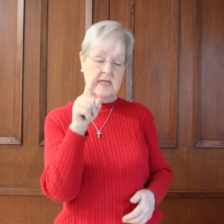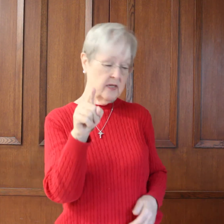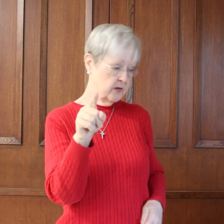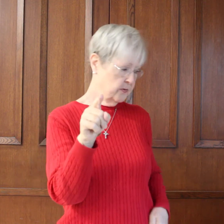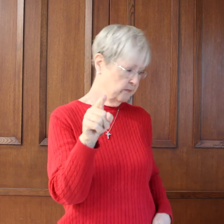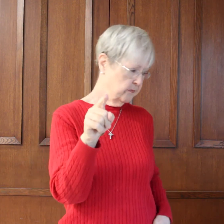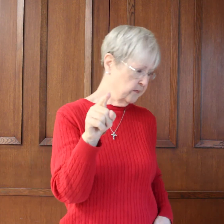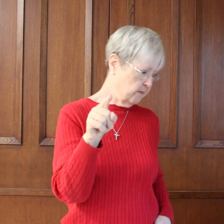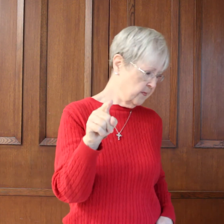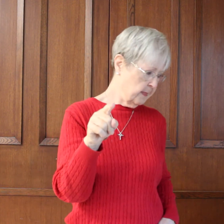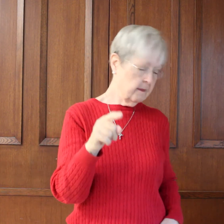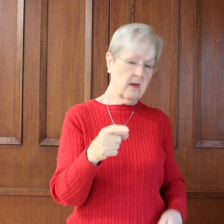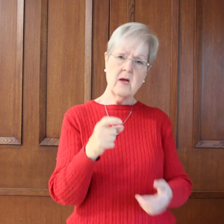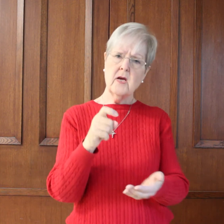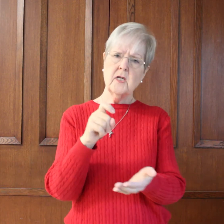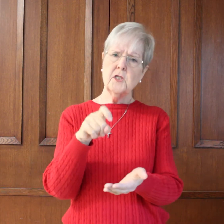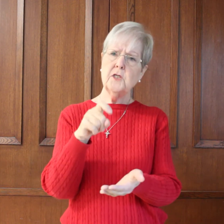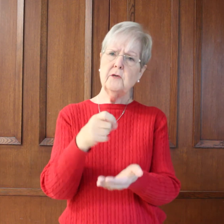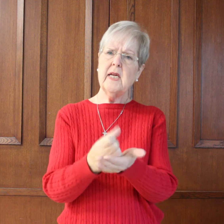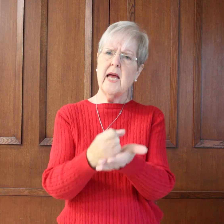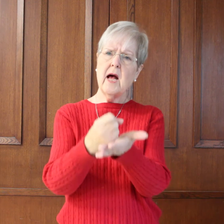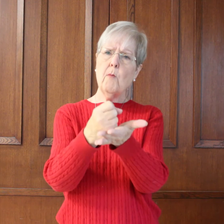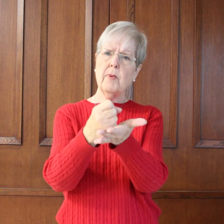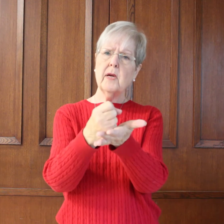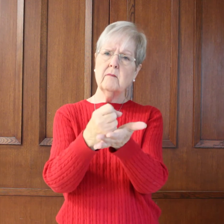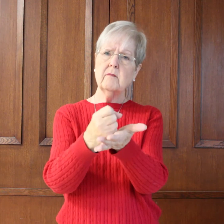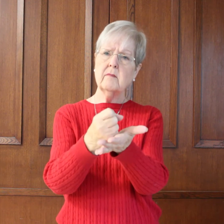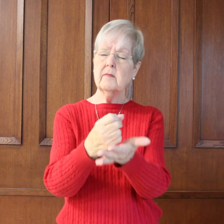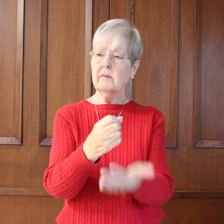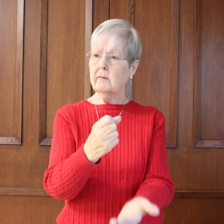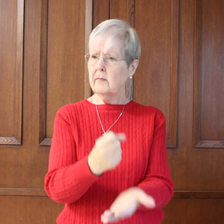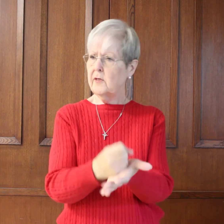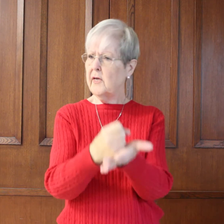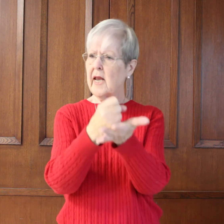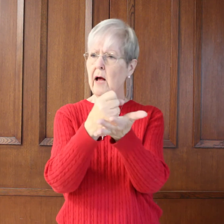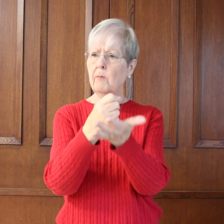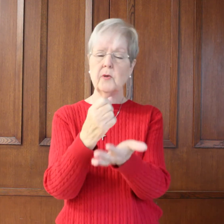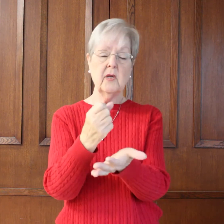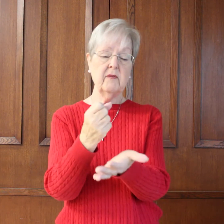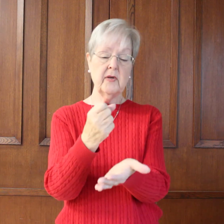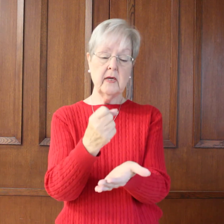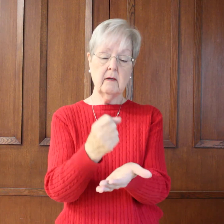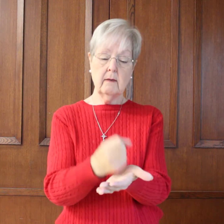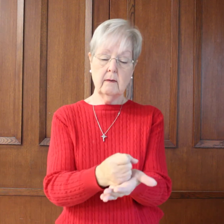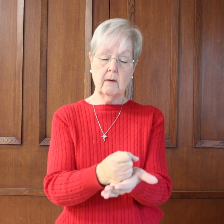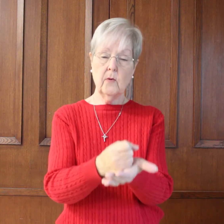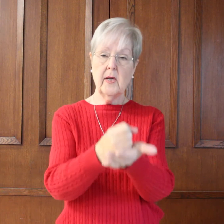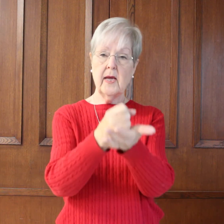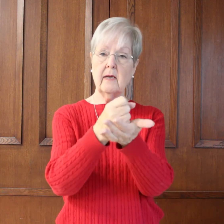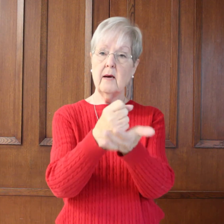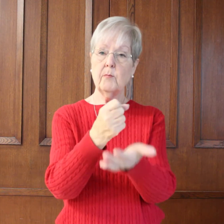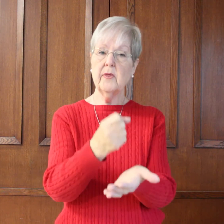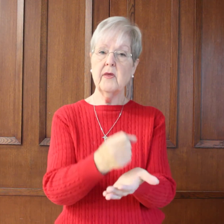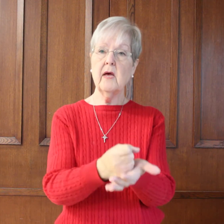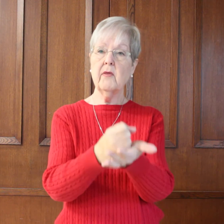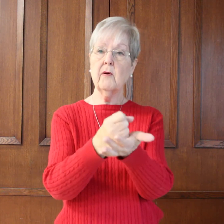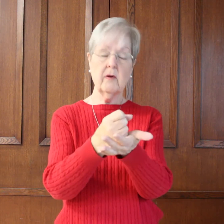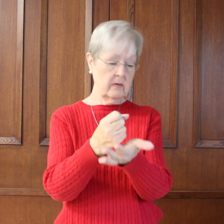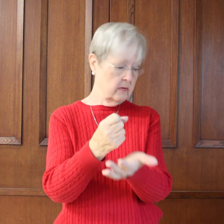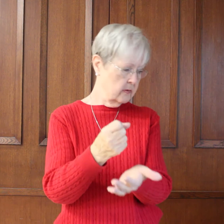you. Do you need help? Do you need help? You're lifting one hand up with the other. You